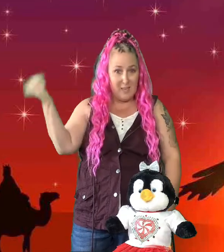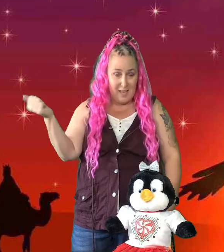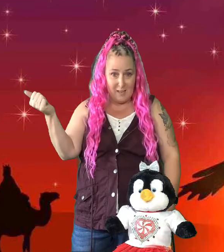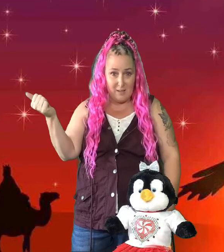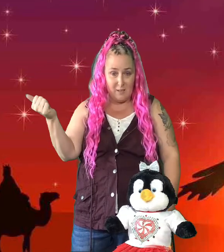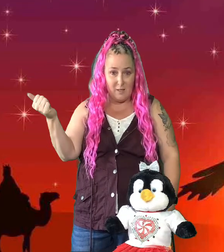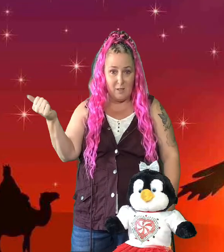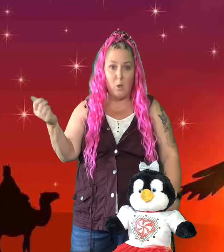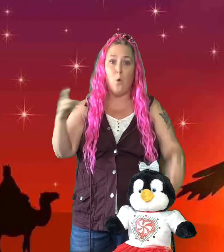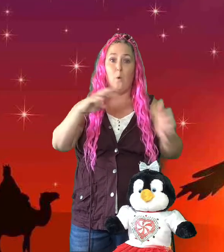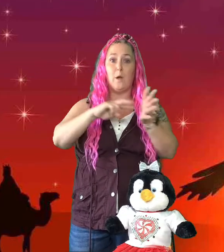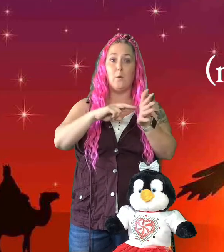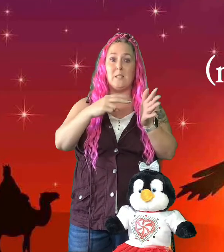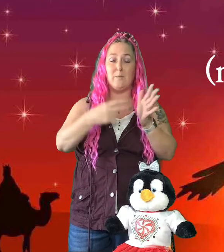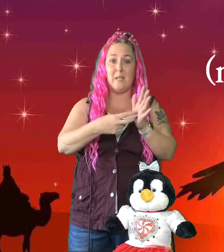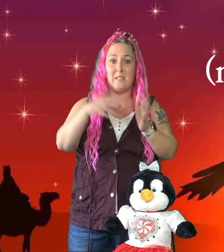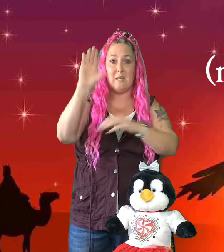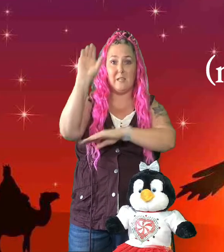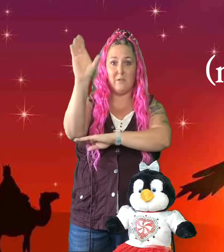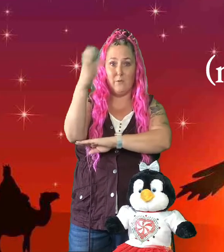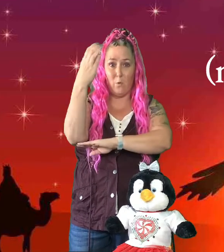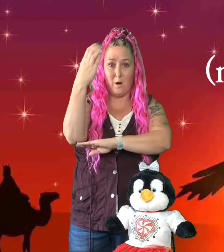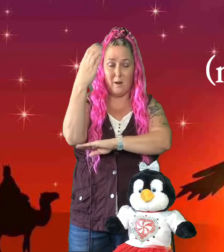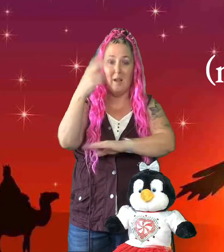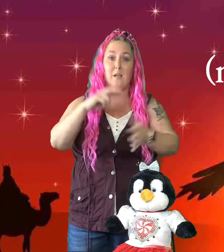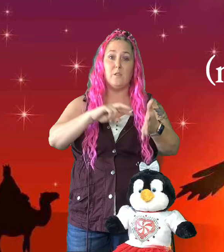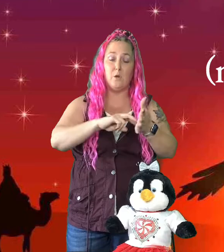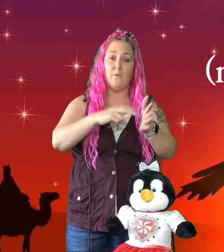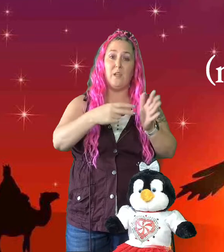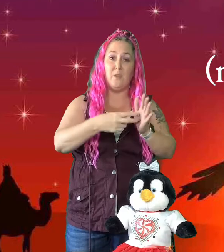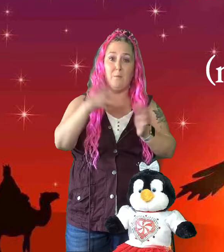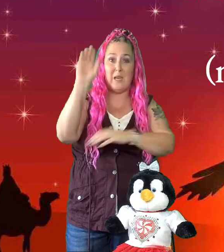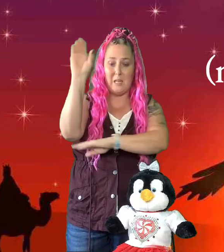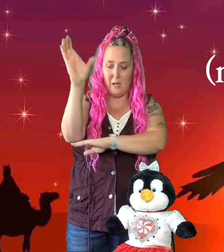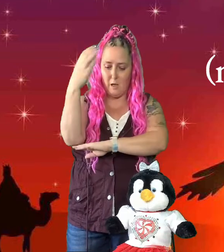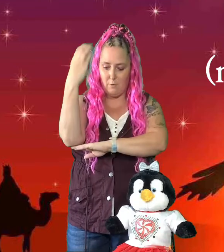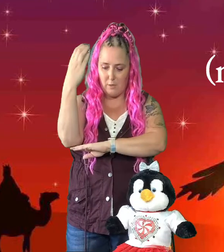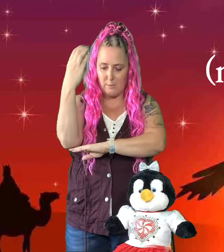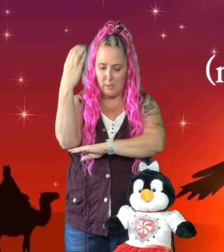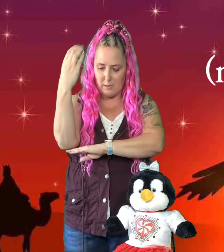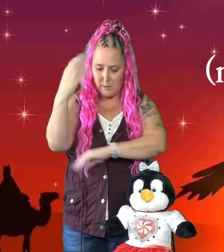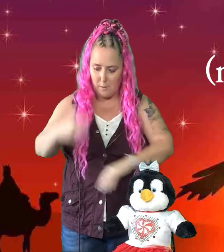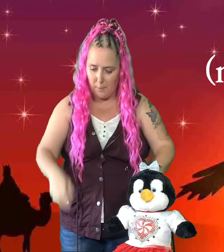forget what Christmas is for. So don't forget the meaning of Christmas.